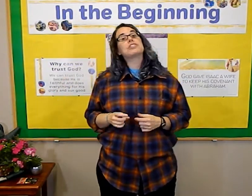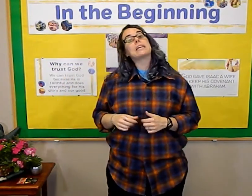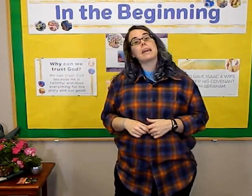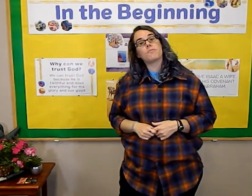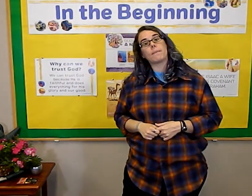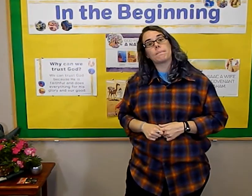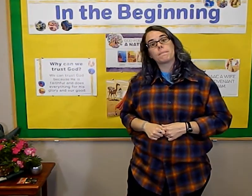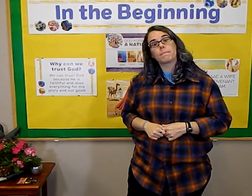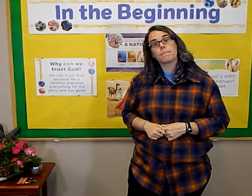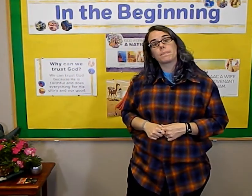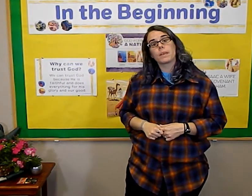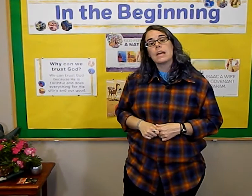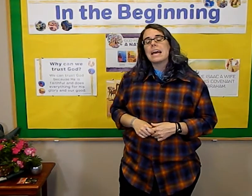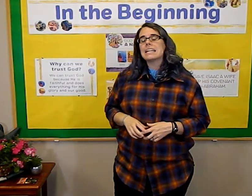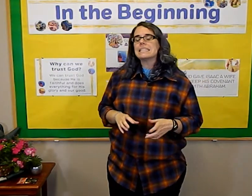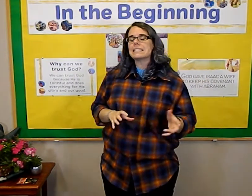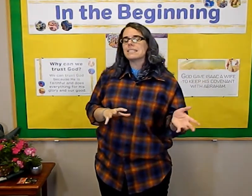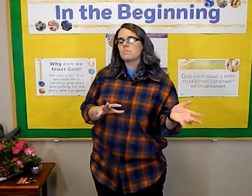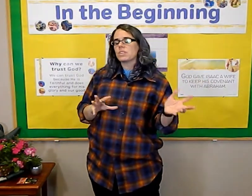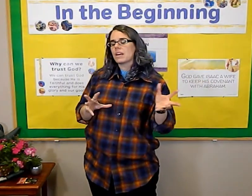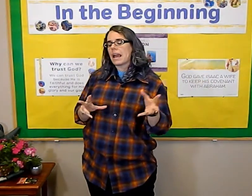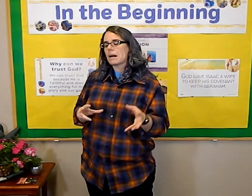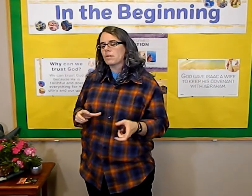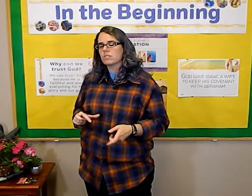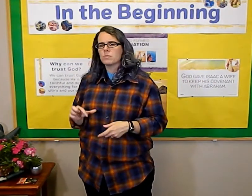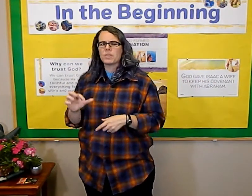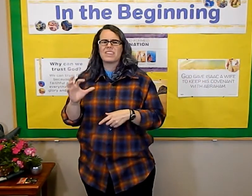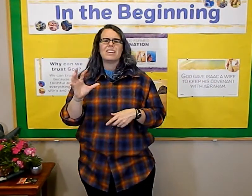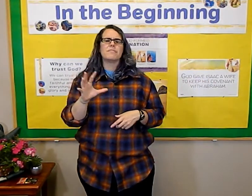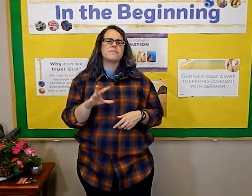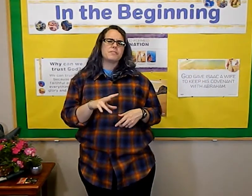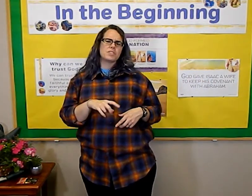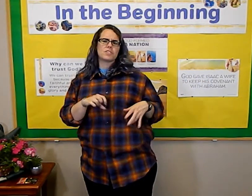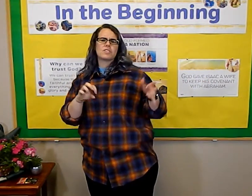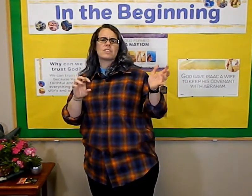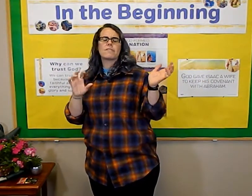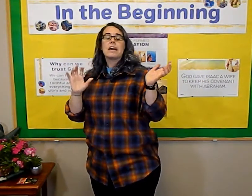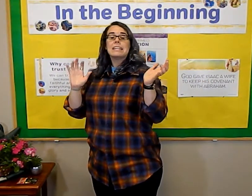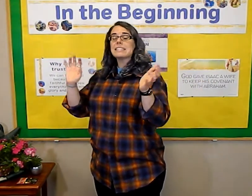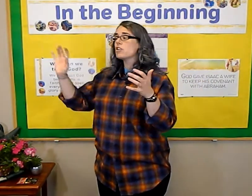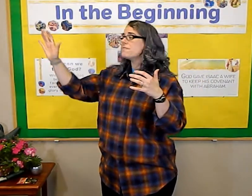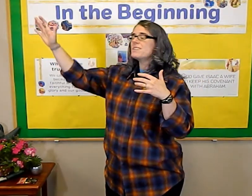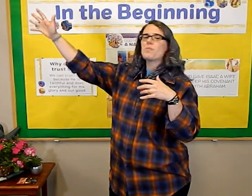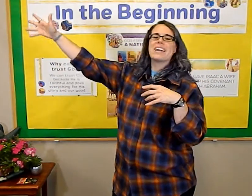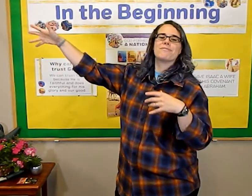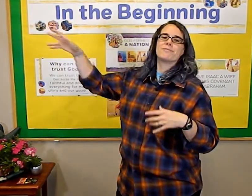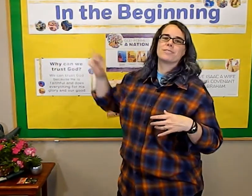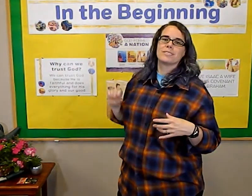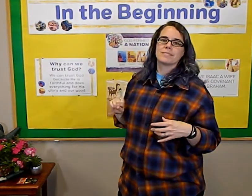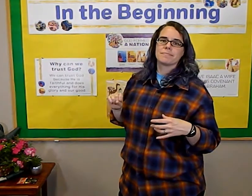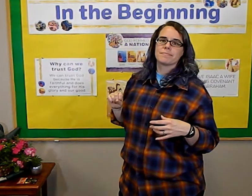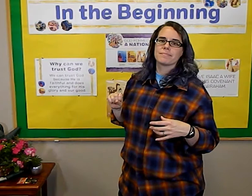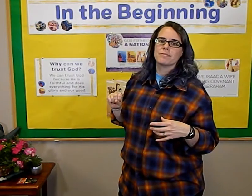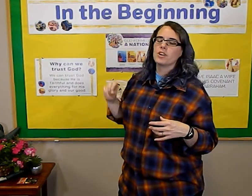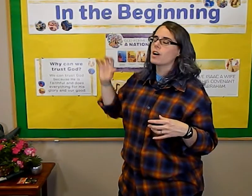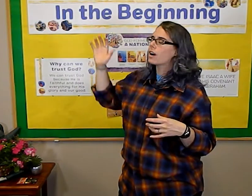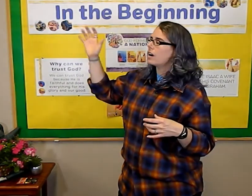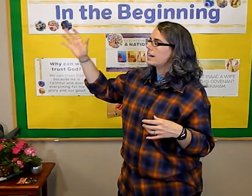came from. And he sent him with camels and with gifts and stuff. And he said, go find a wife for Isaac.